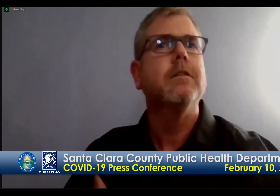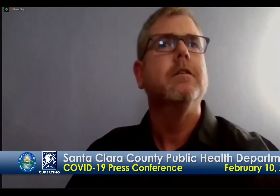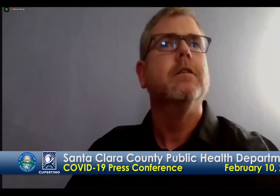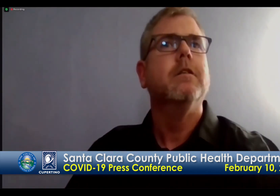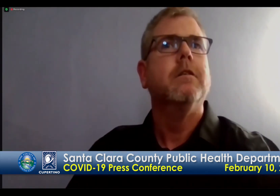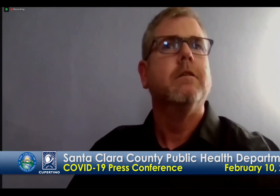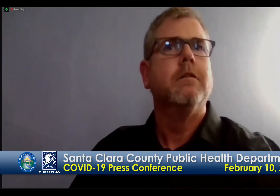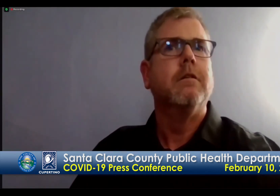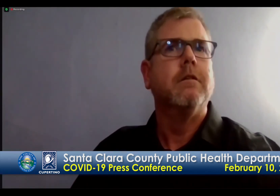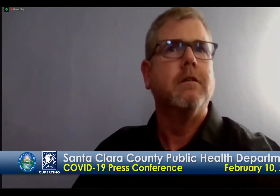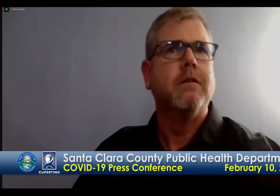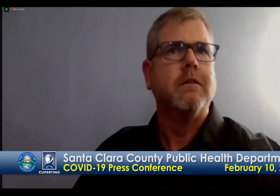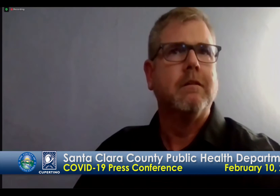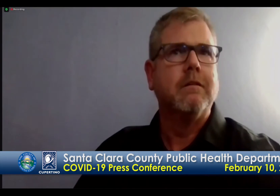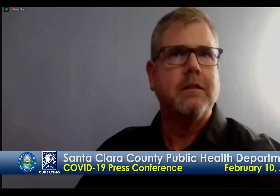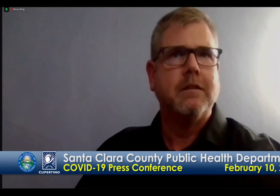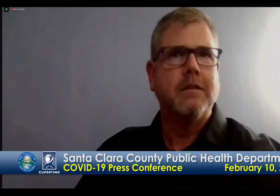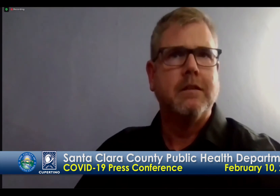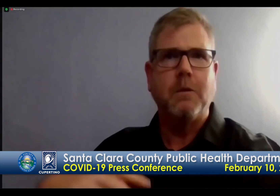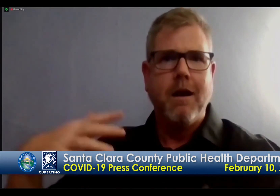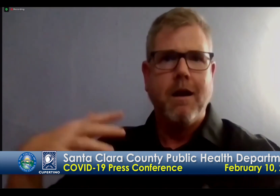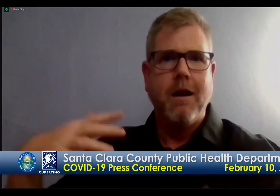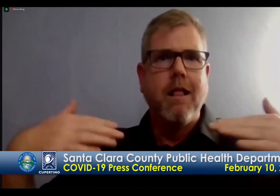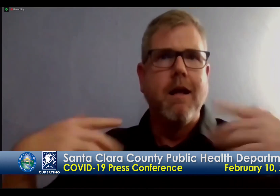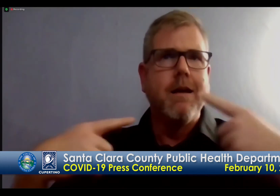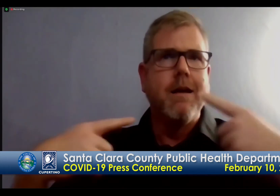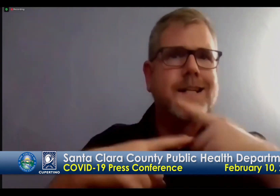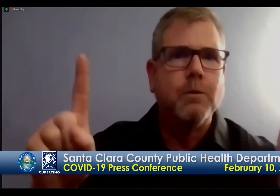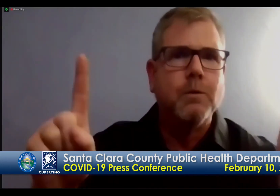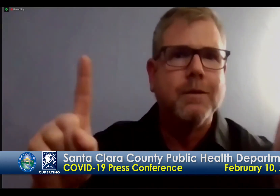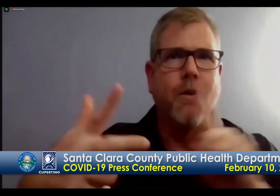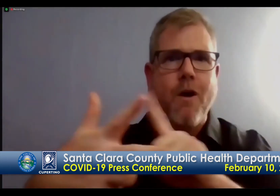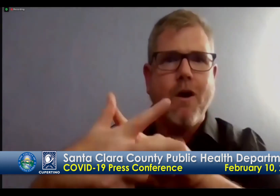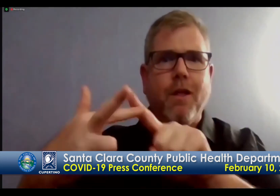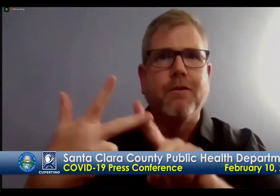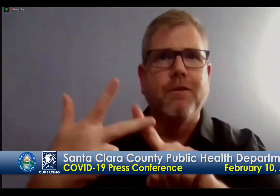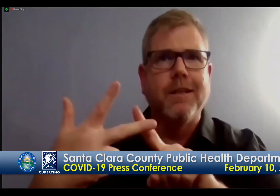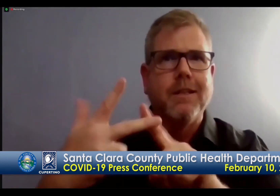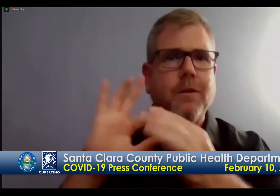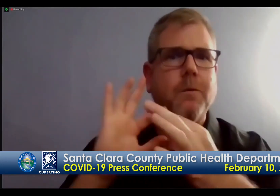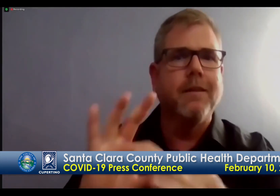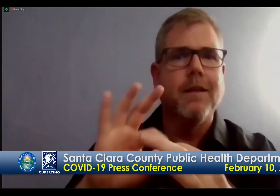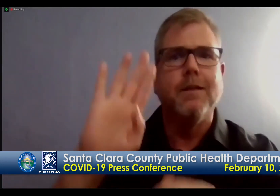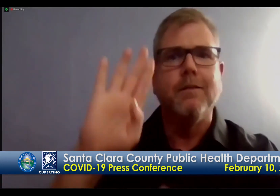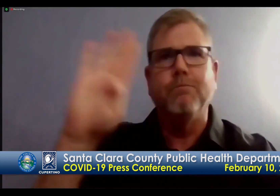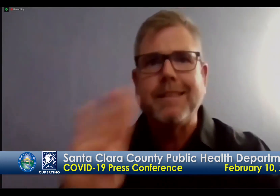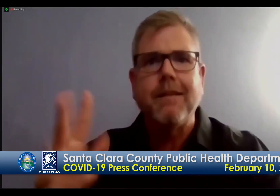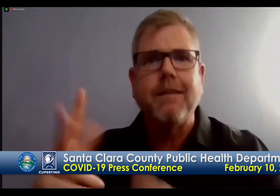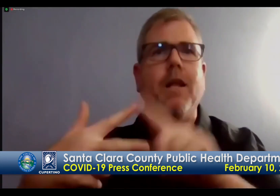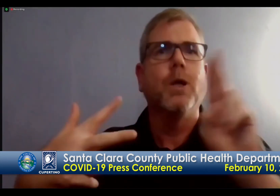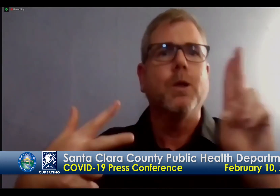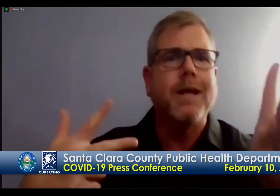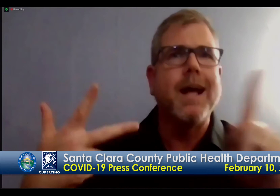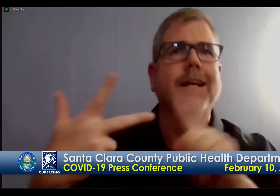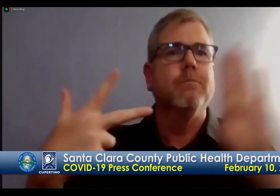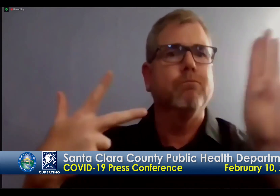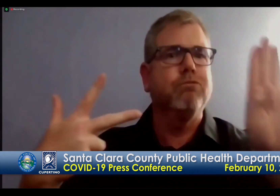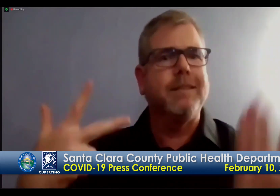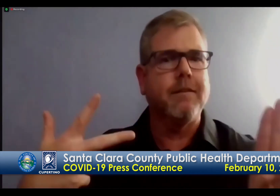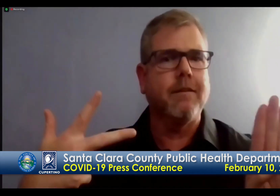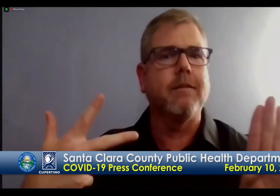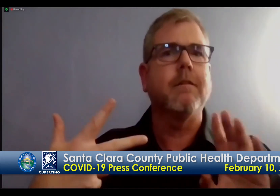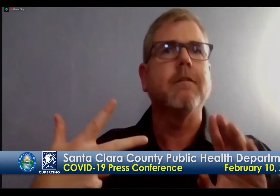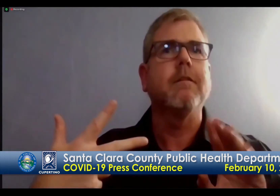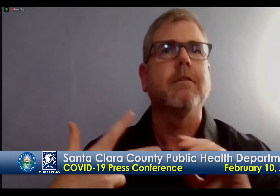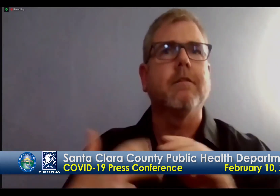been detected in the Bay Area and or California. And then I'm wondering if either of you at this point